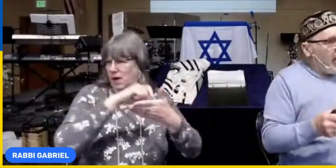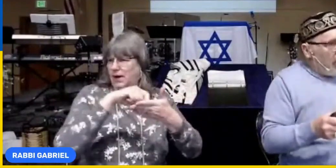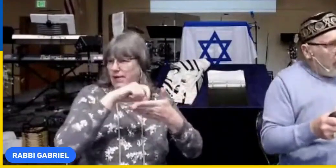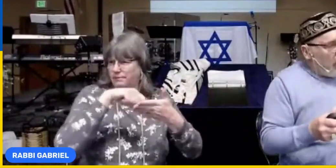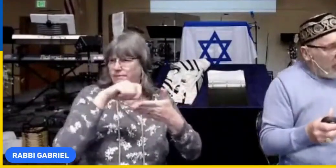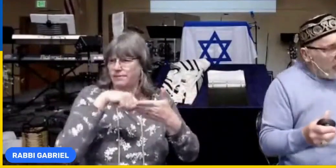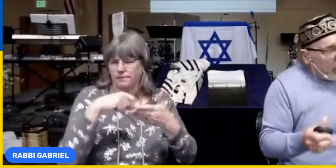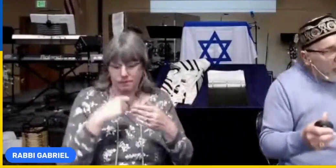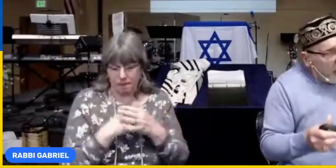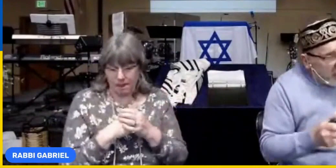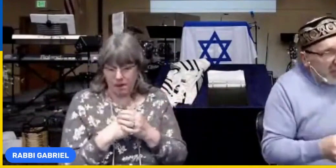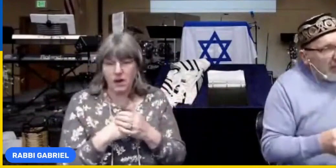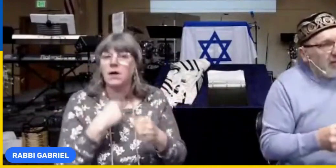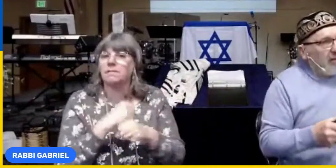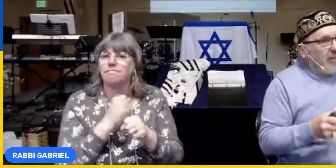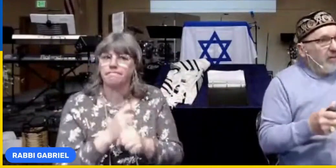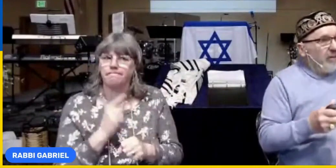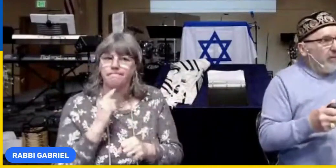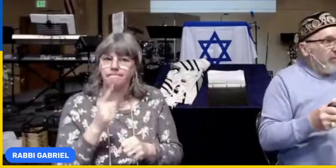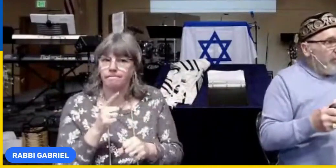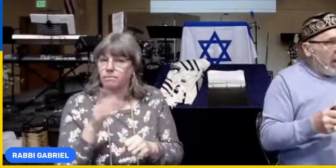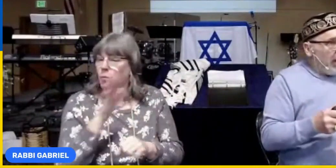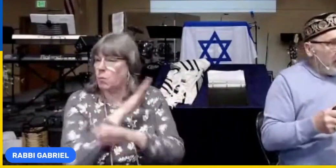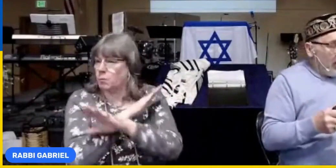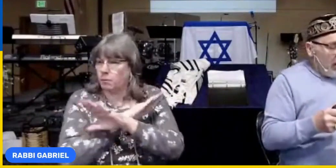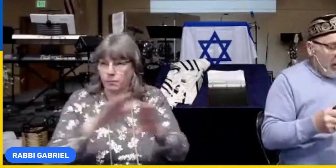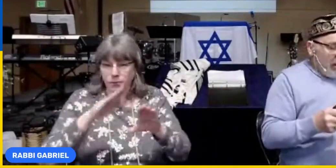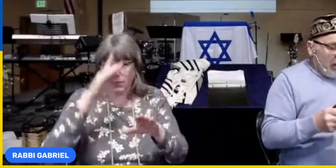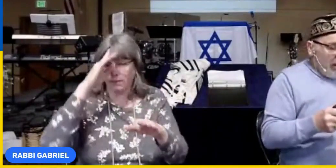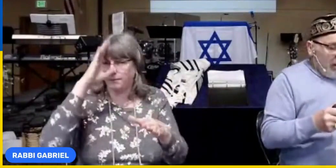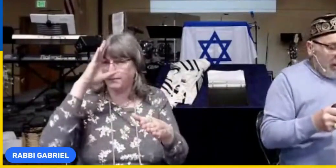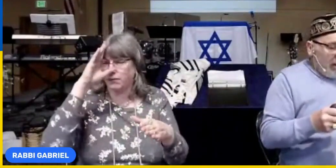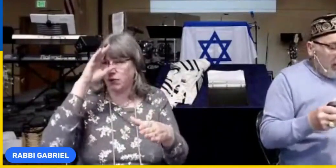making sure that we don't forget that